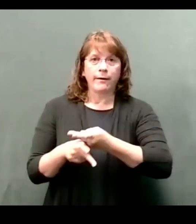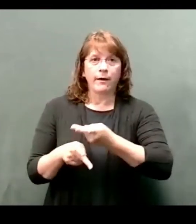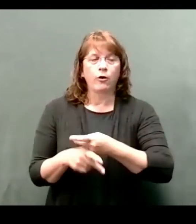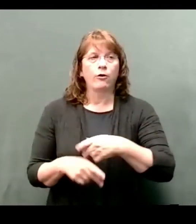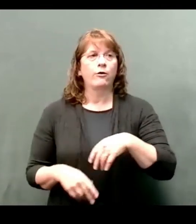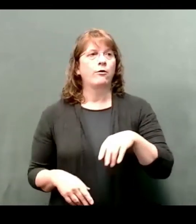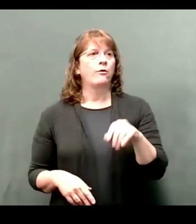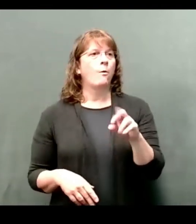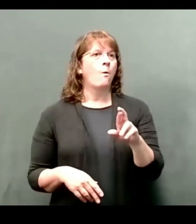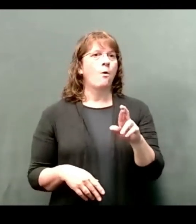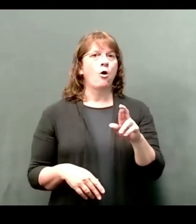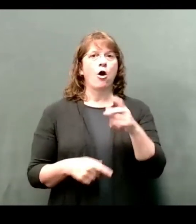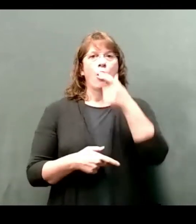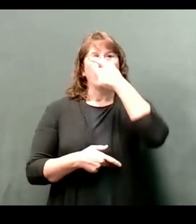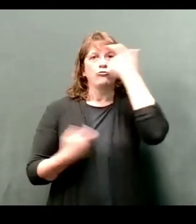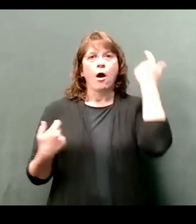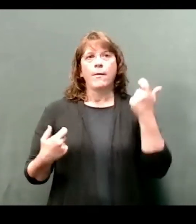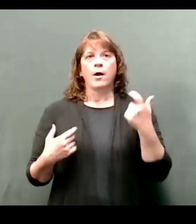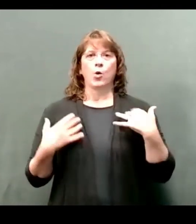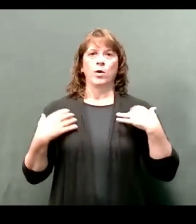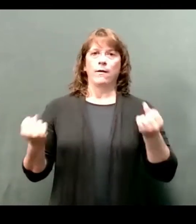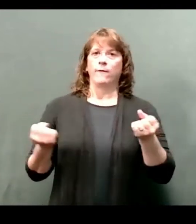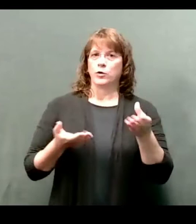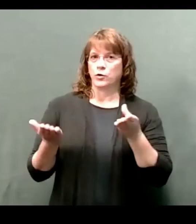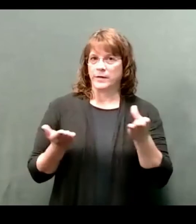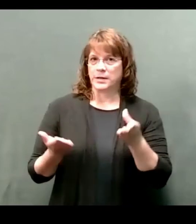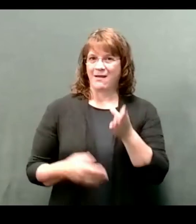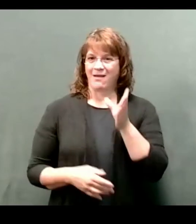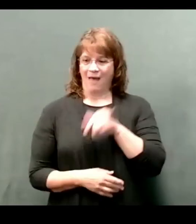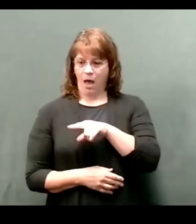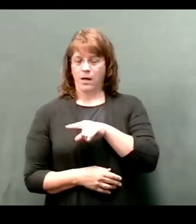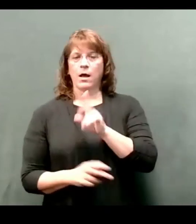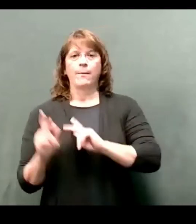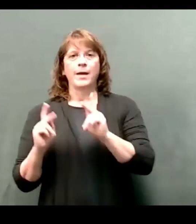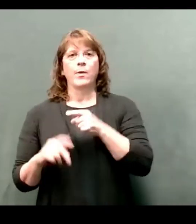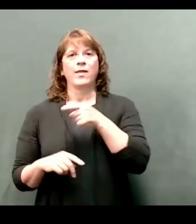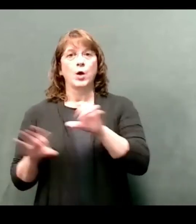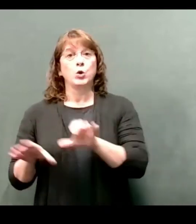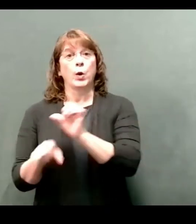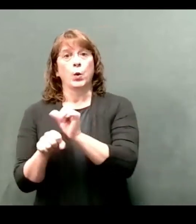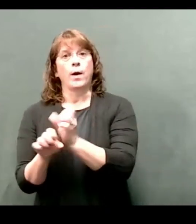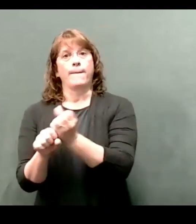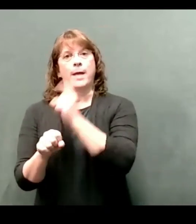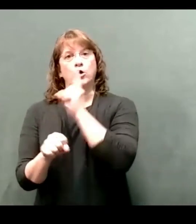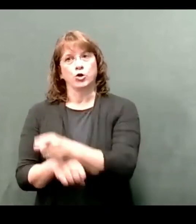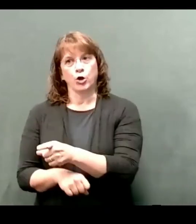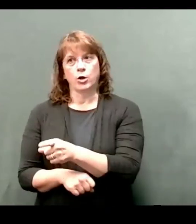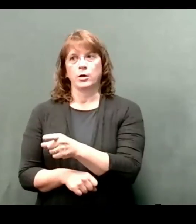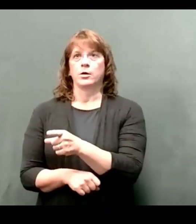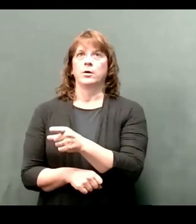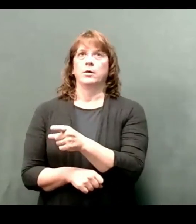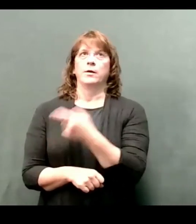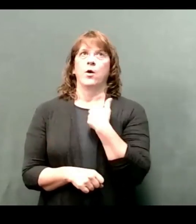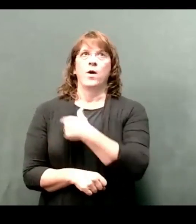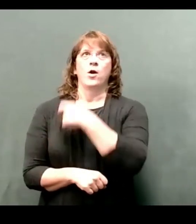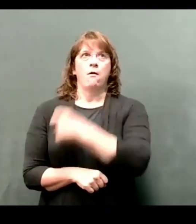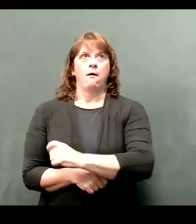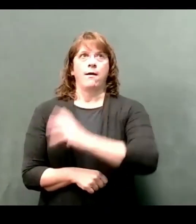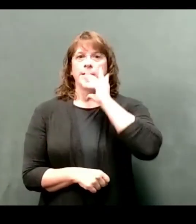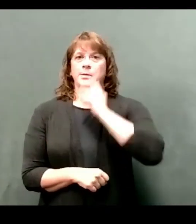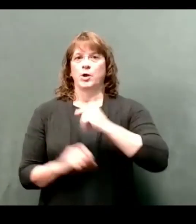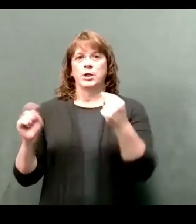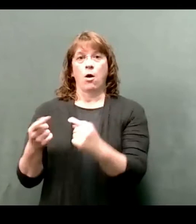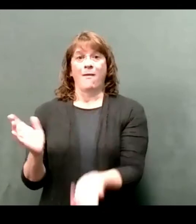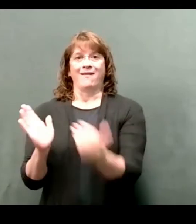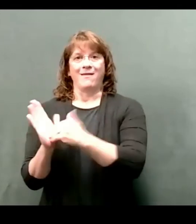or, trauma recovery services. These are folks who are doing the work to be sure that we are not experiencing